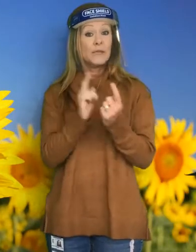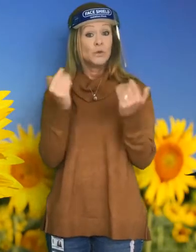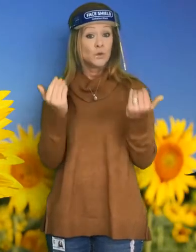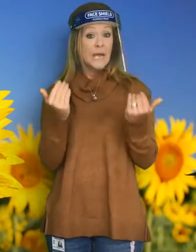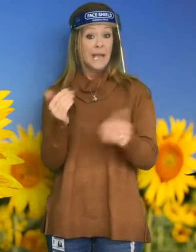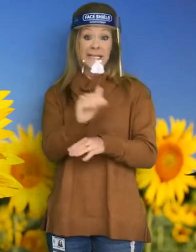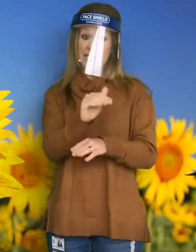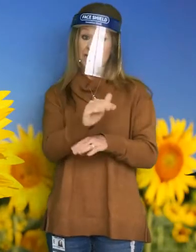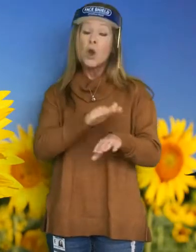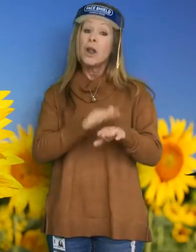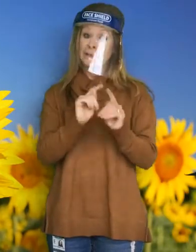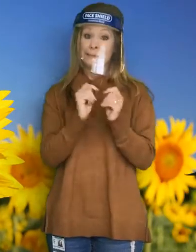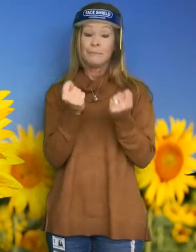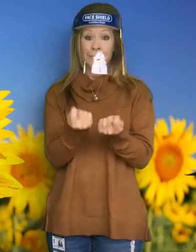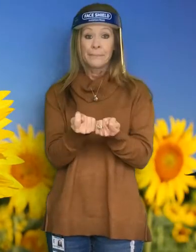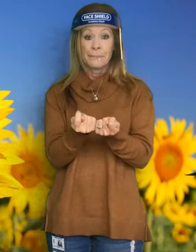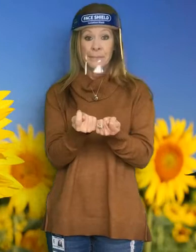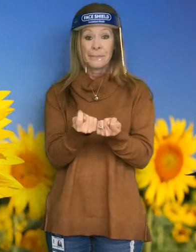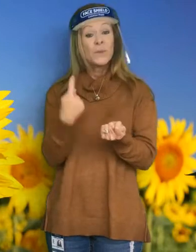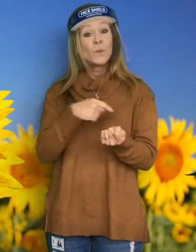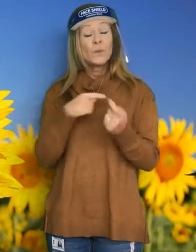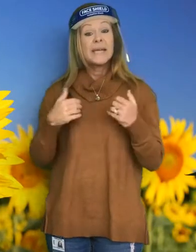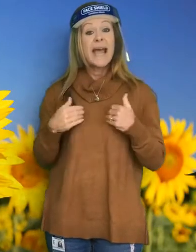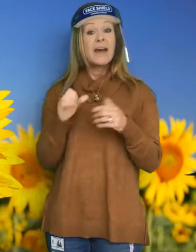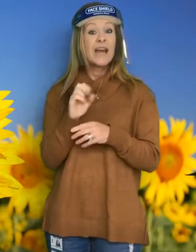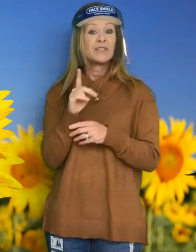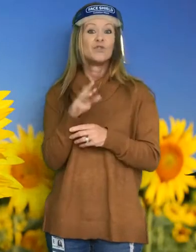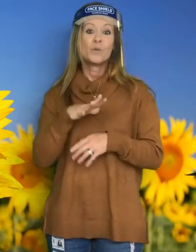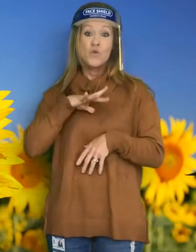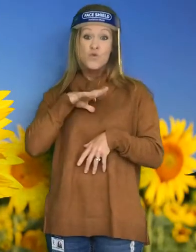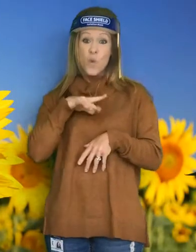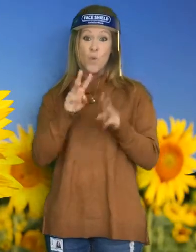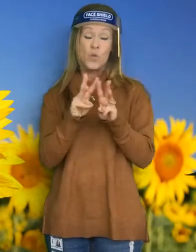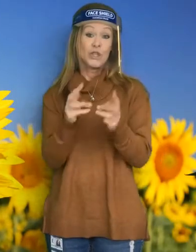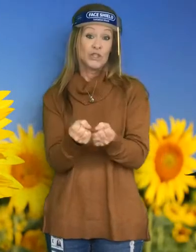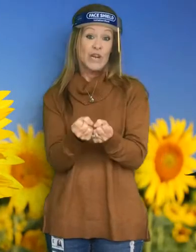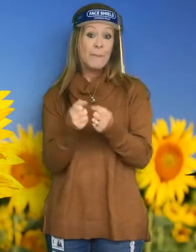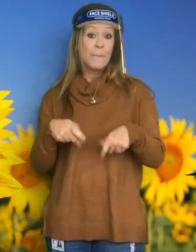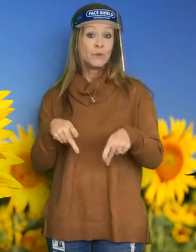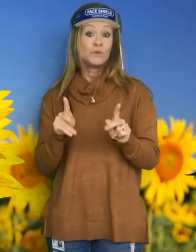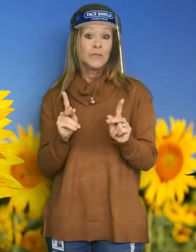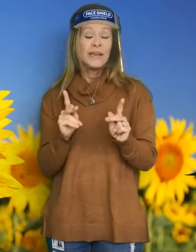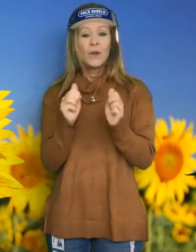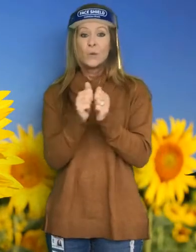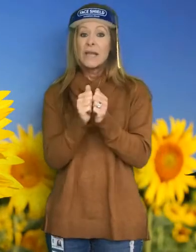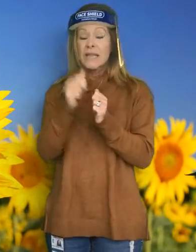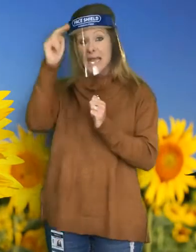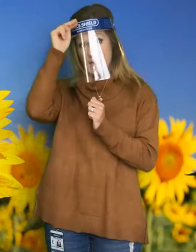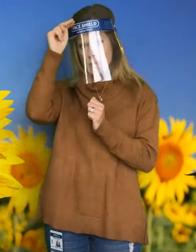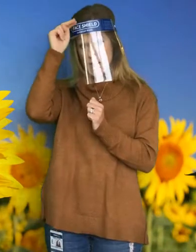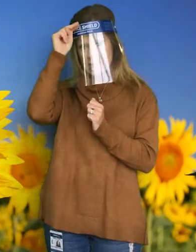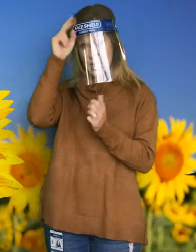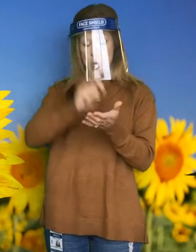this afternoon on Teams. We have a super cool workshop opportunity with the